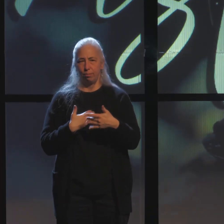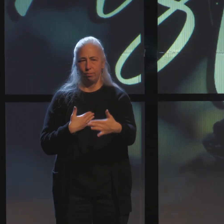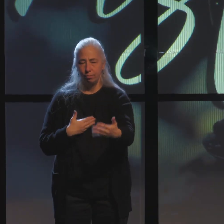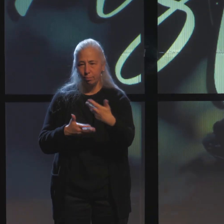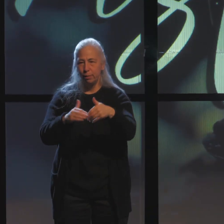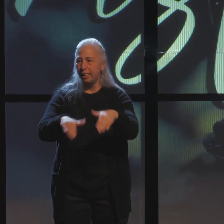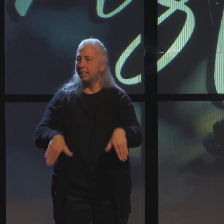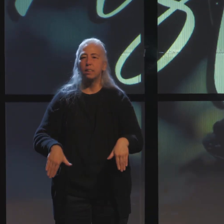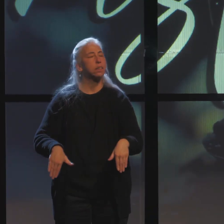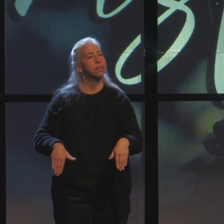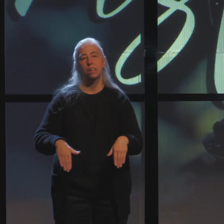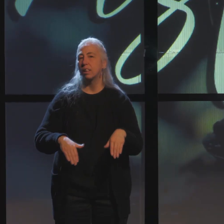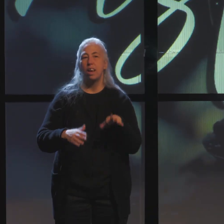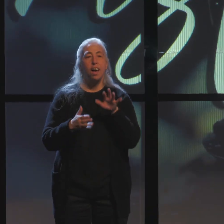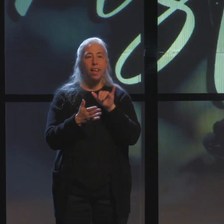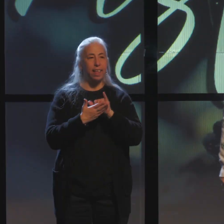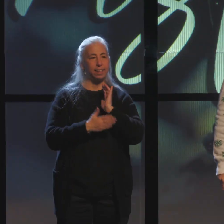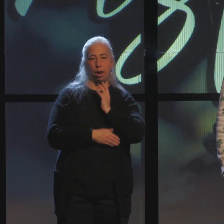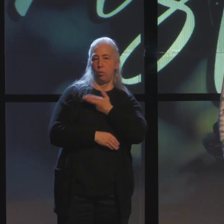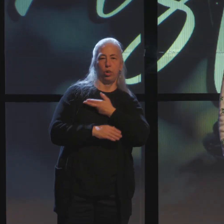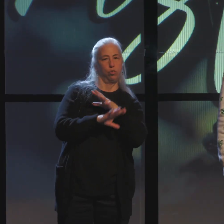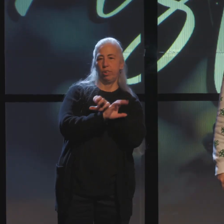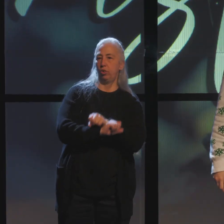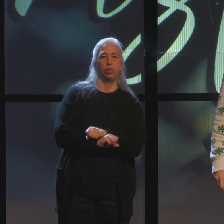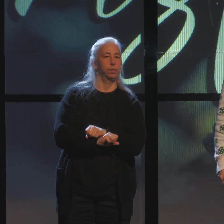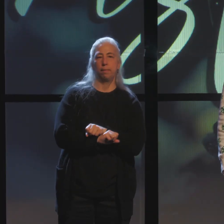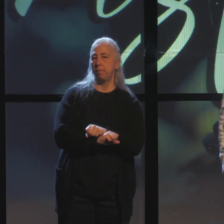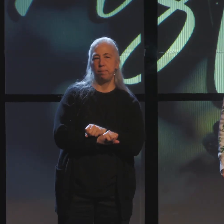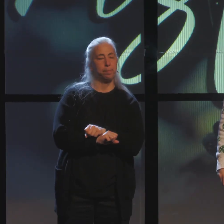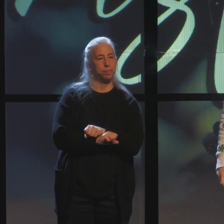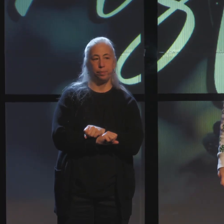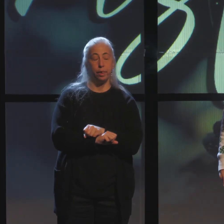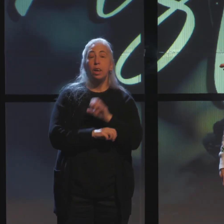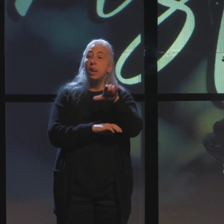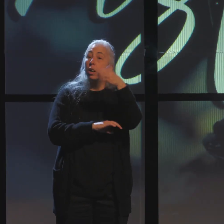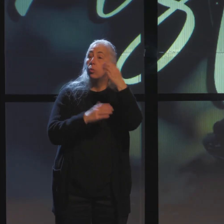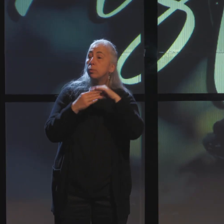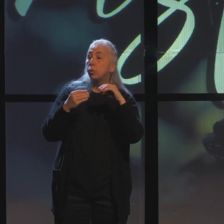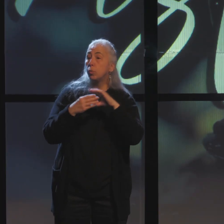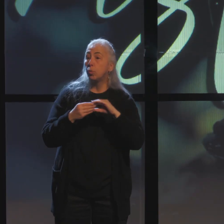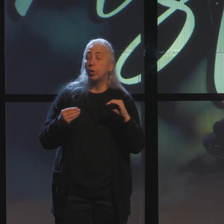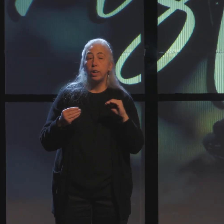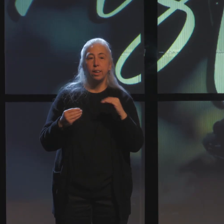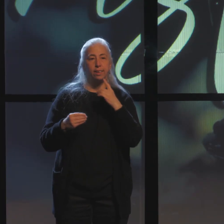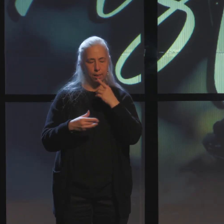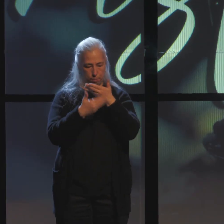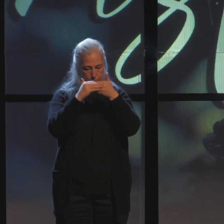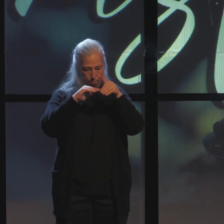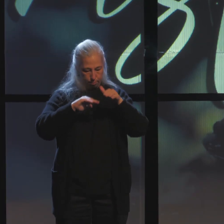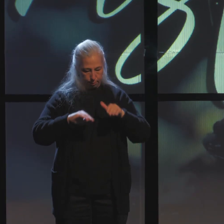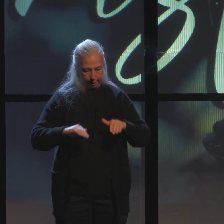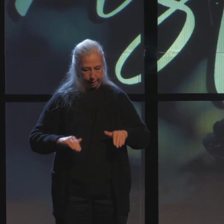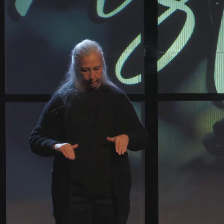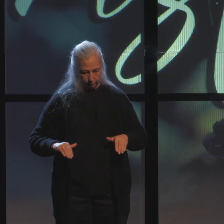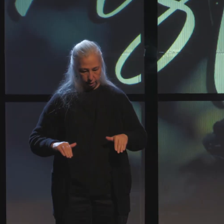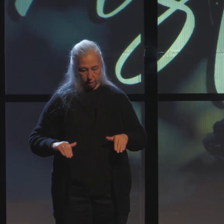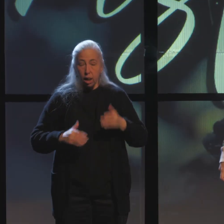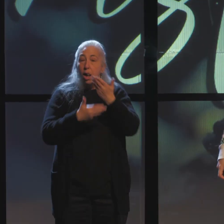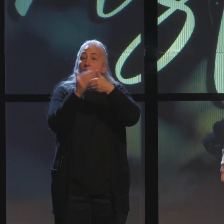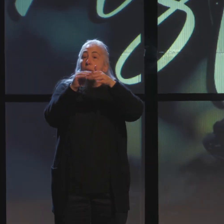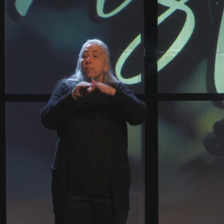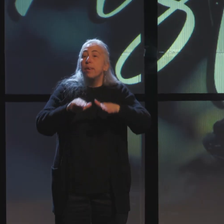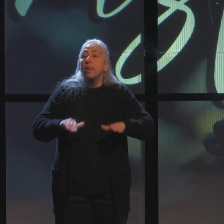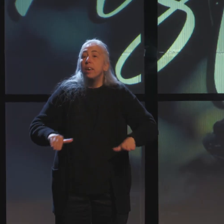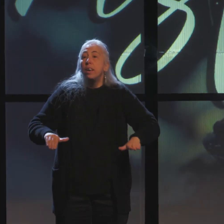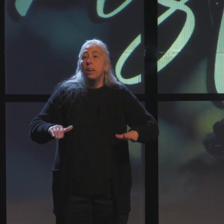like the peace of our tradition. The Christmas story tells us that peace, the peace that goes